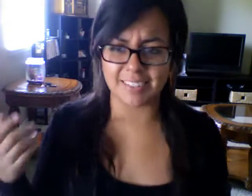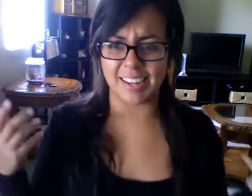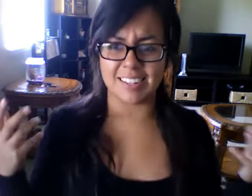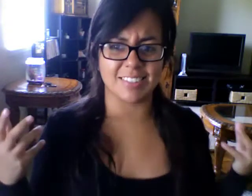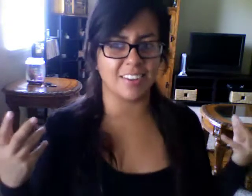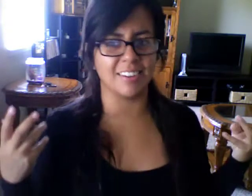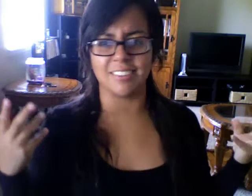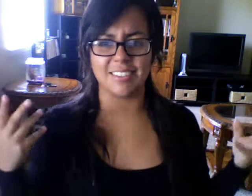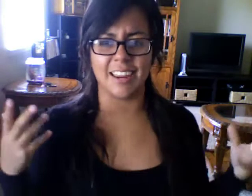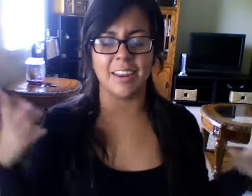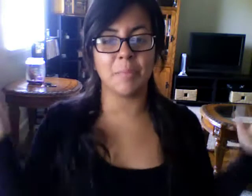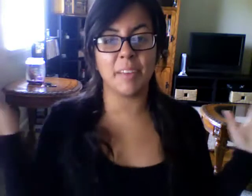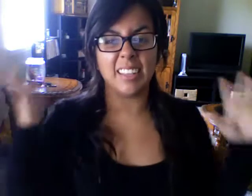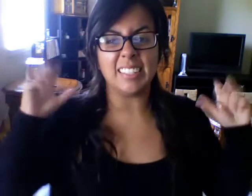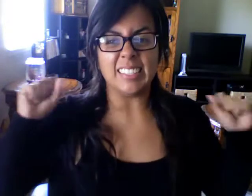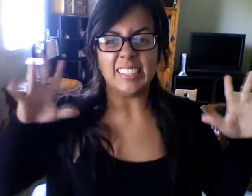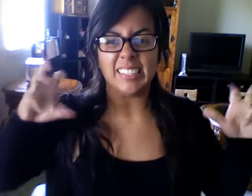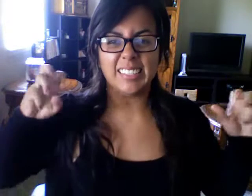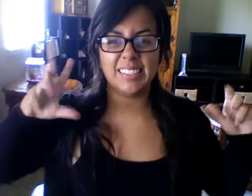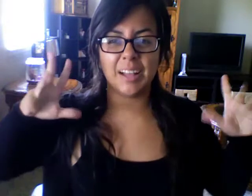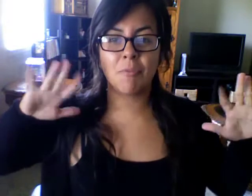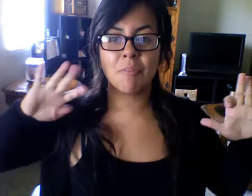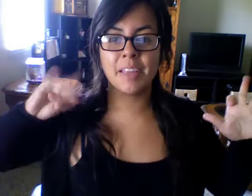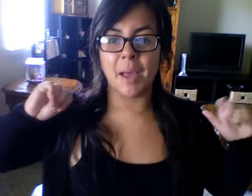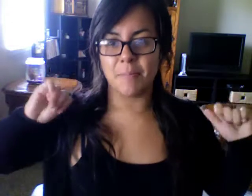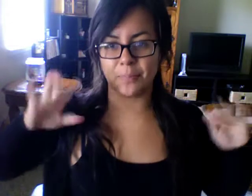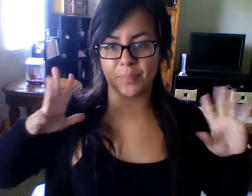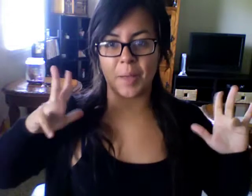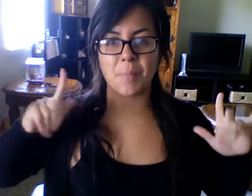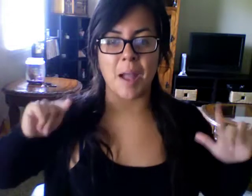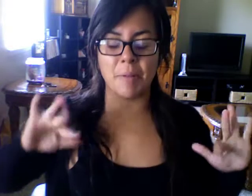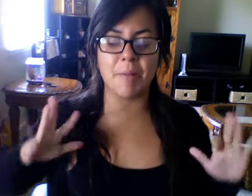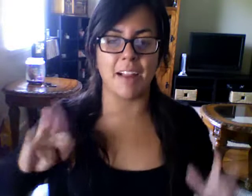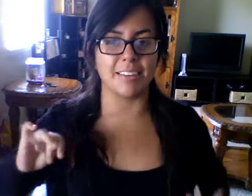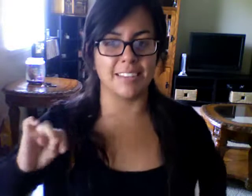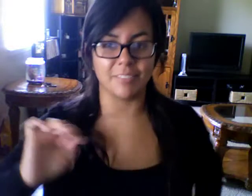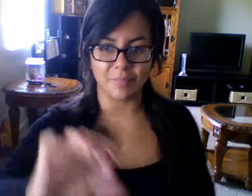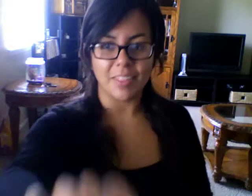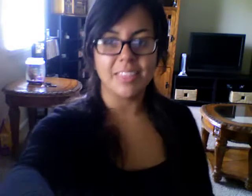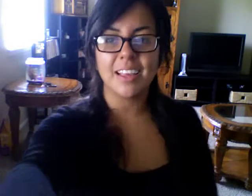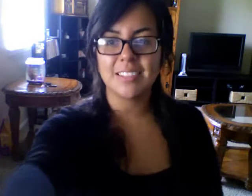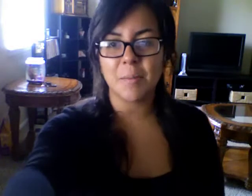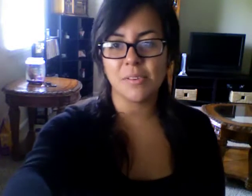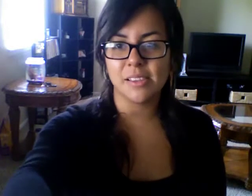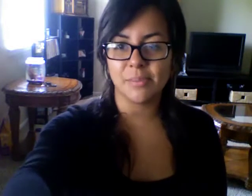of just trying to understand it, but I'm warming up. I'll be practicing. Thanks, Amberly.